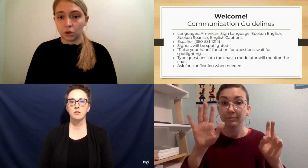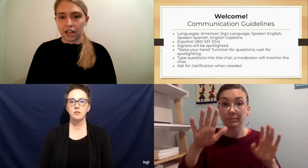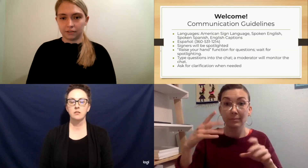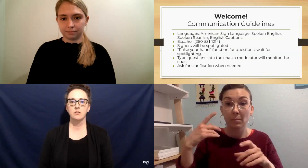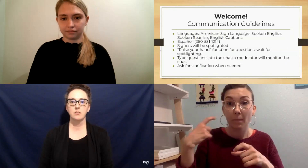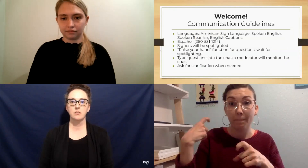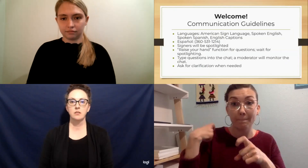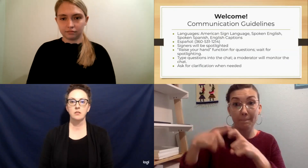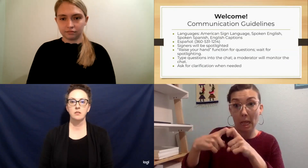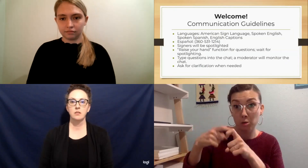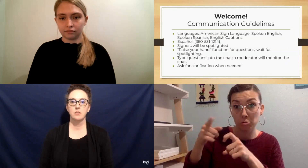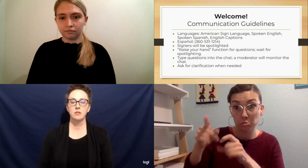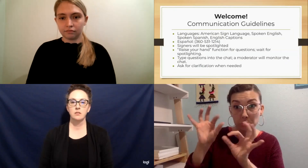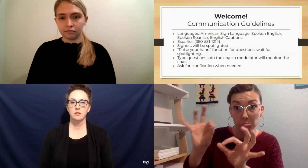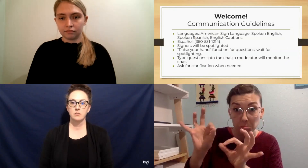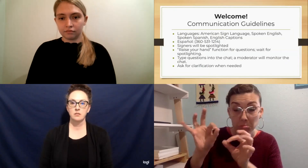Okay.